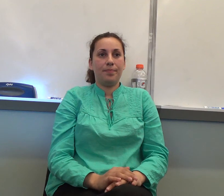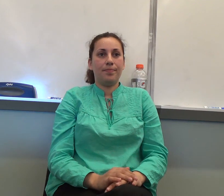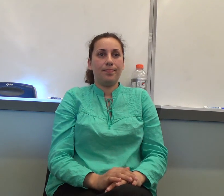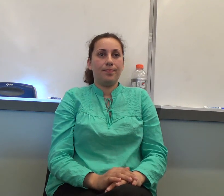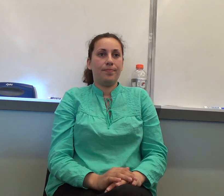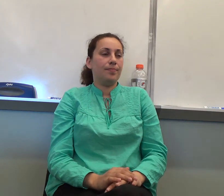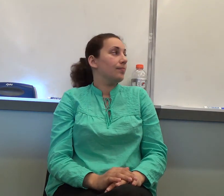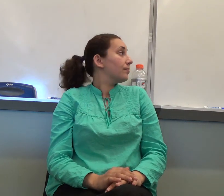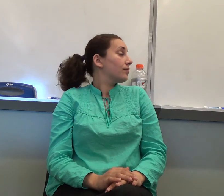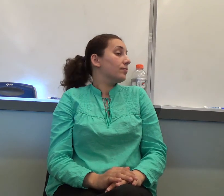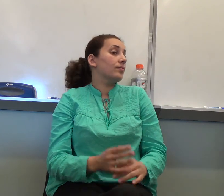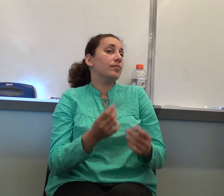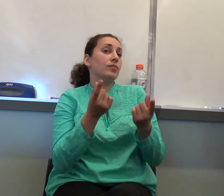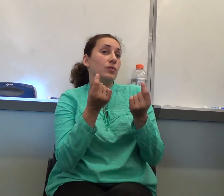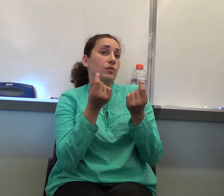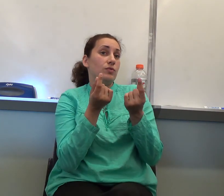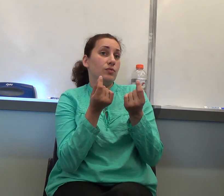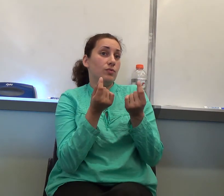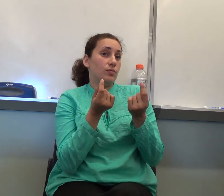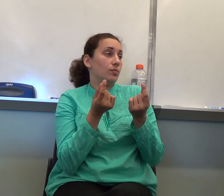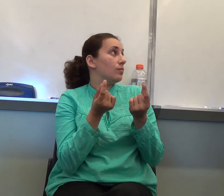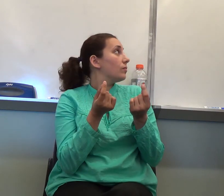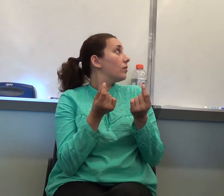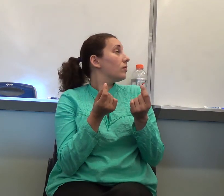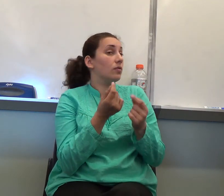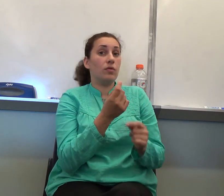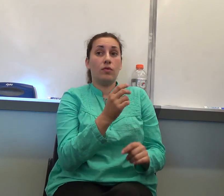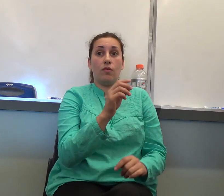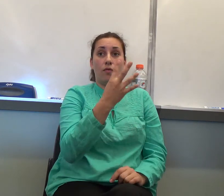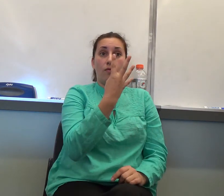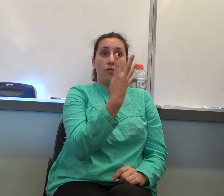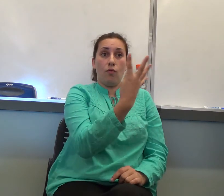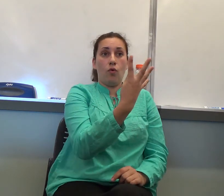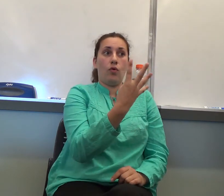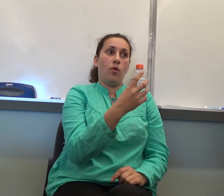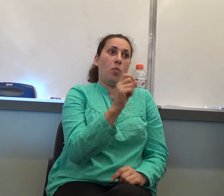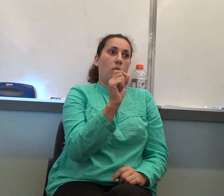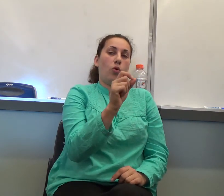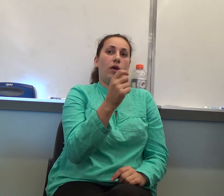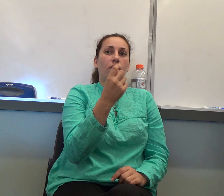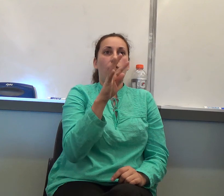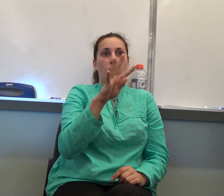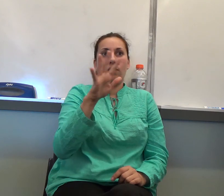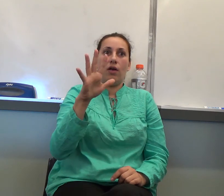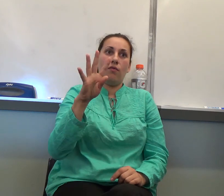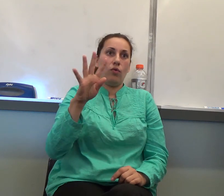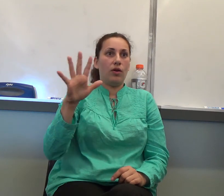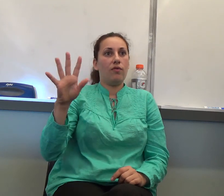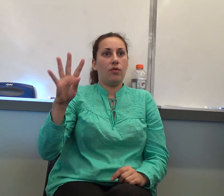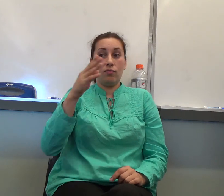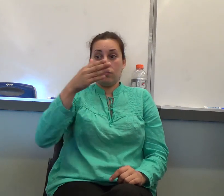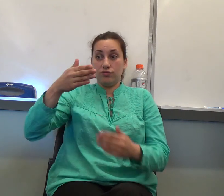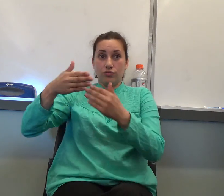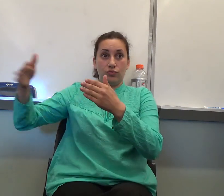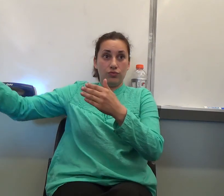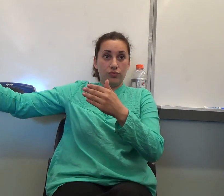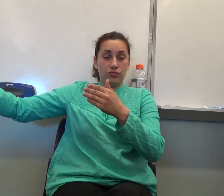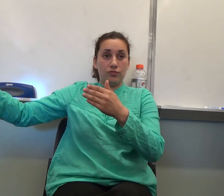do is you would take that 4.45 that keeps on going forever, and so forth,